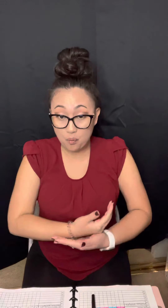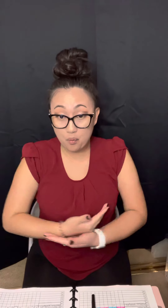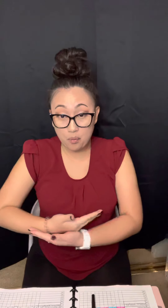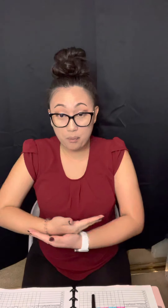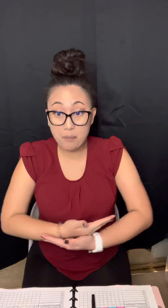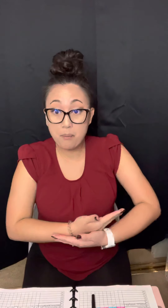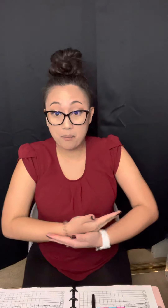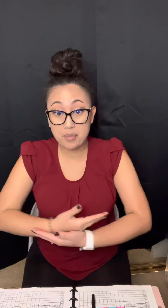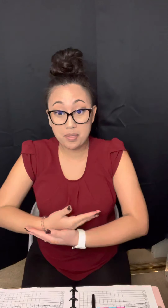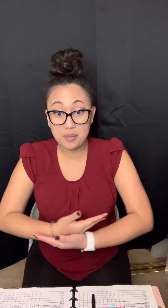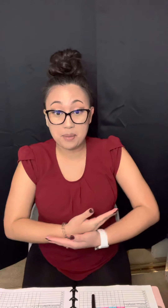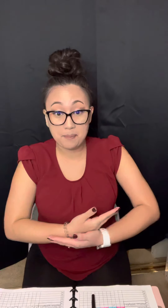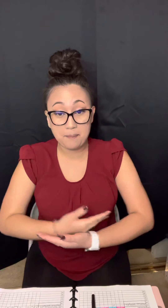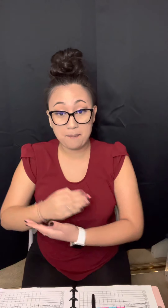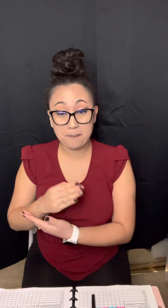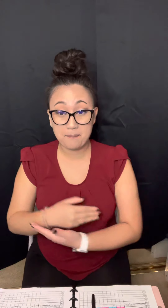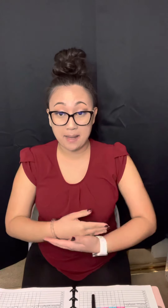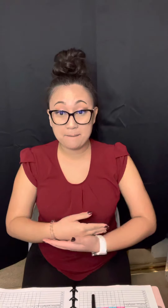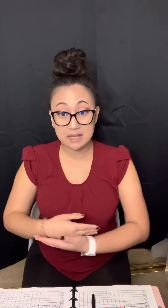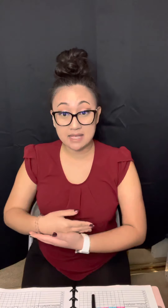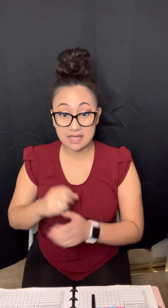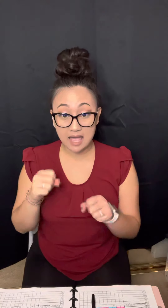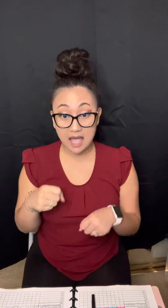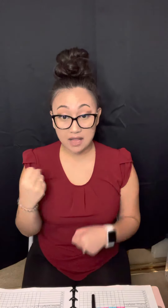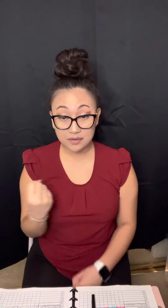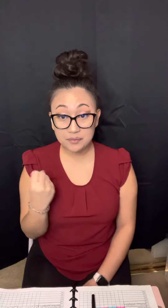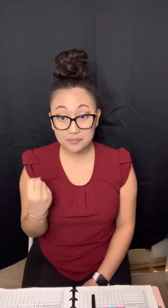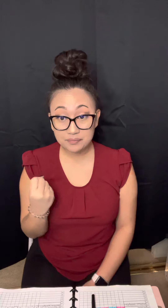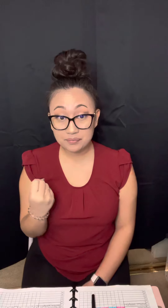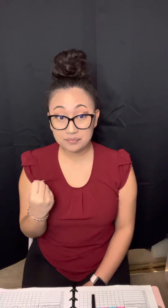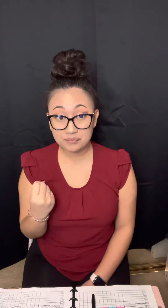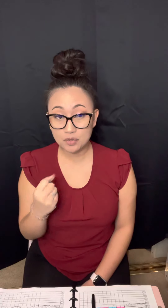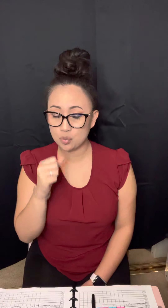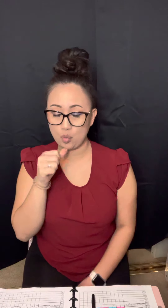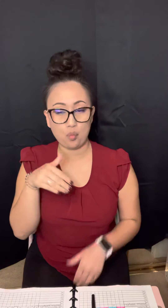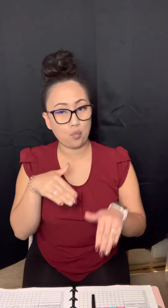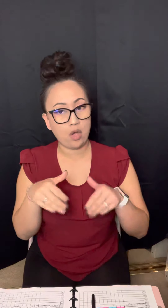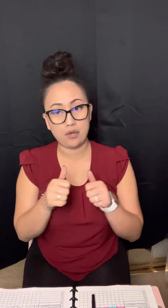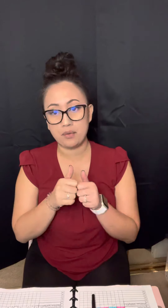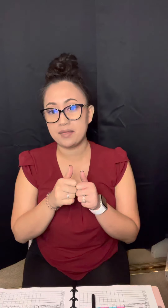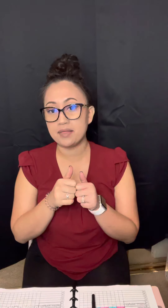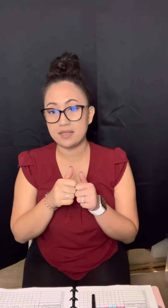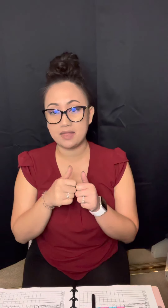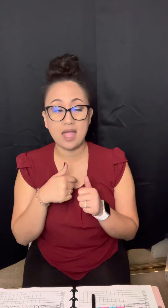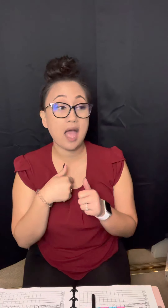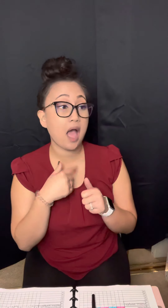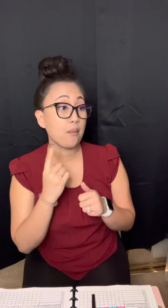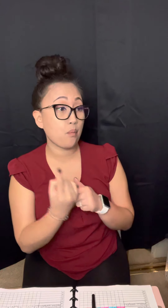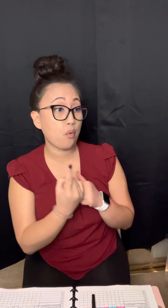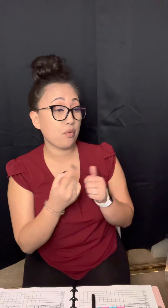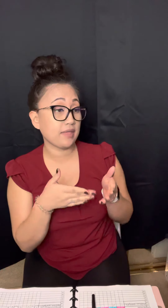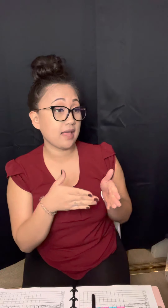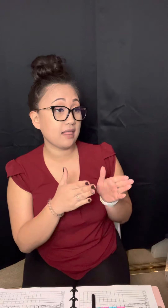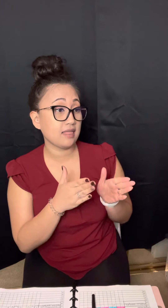hold her. You carry her in your lap. Don't walk with her. I'm only allowed to when she's 1 year old.